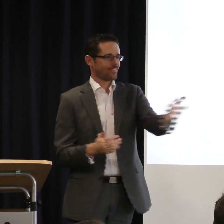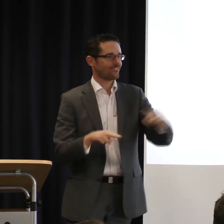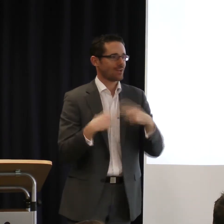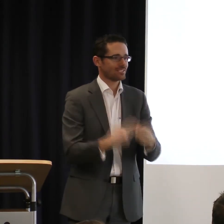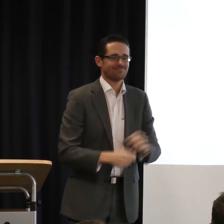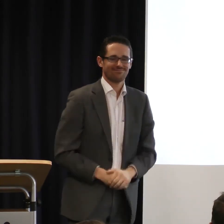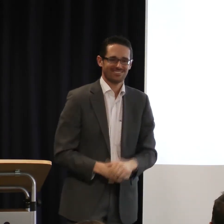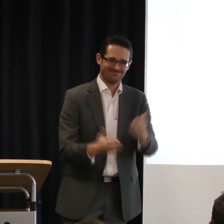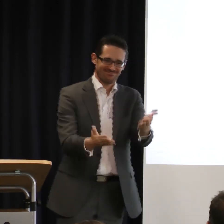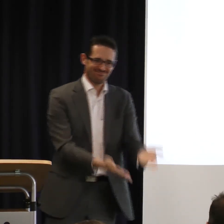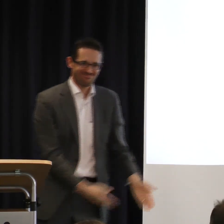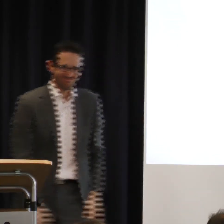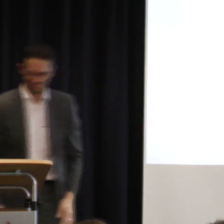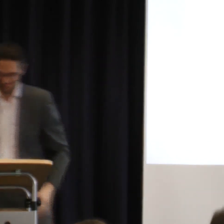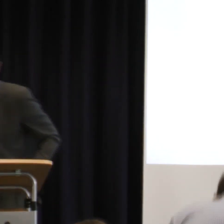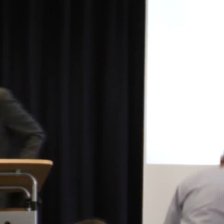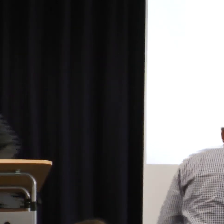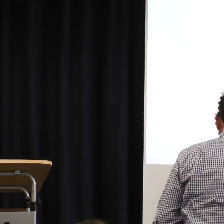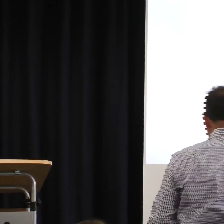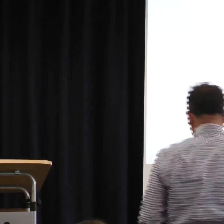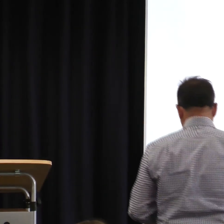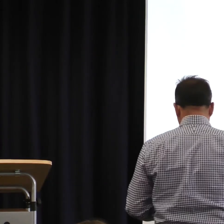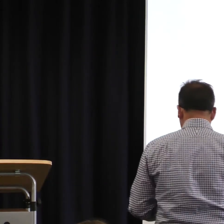say a few words on behalf of the Lovett family. Craig.